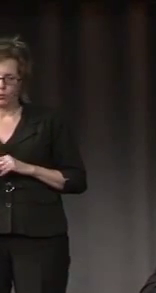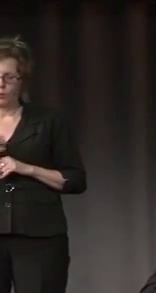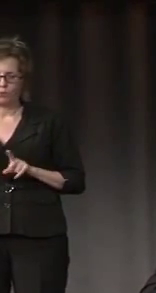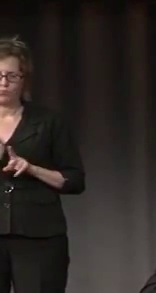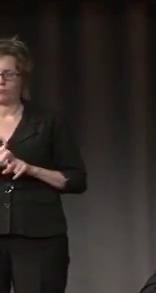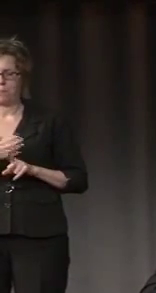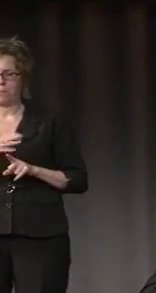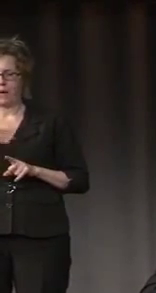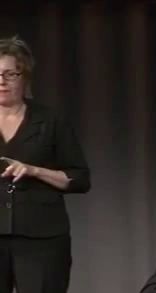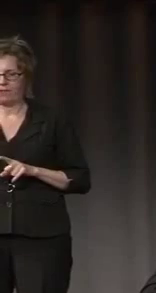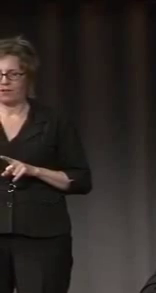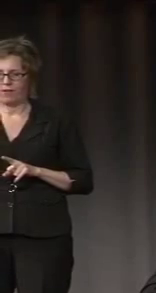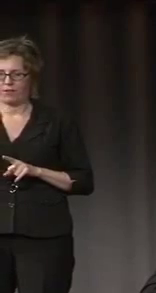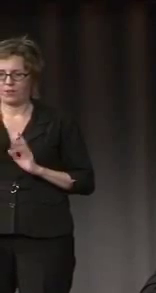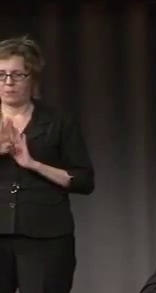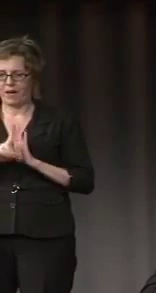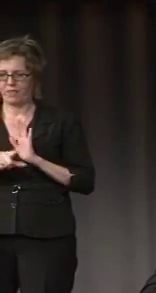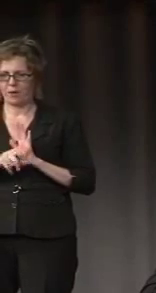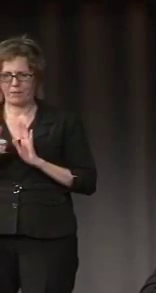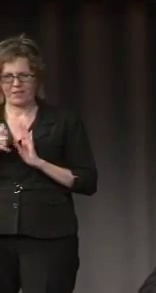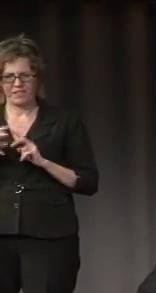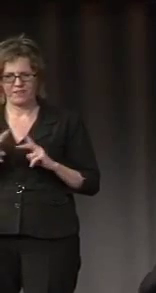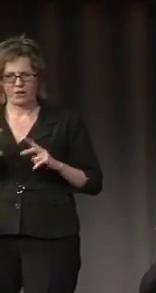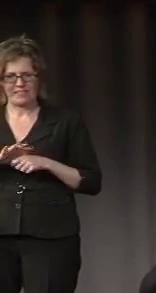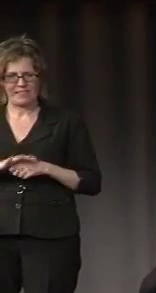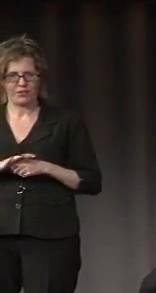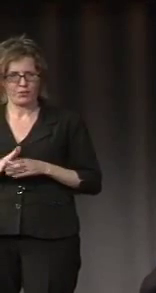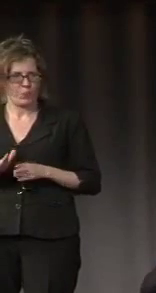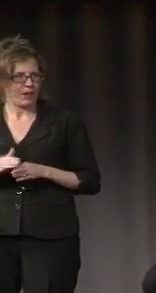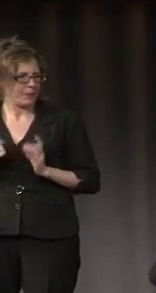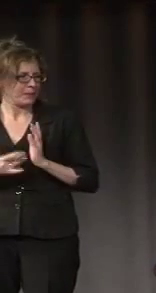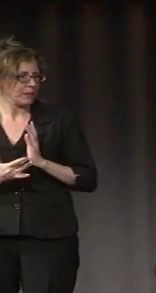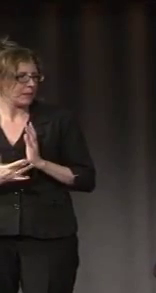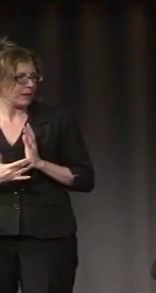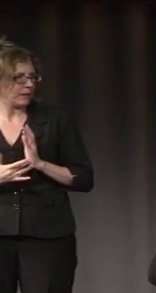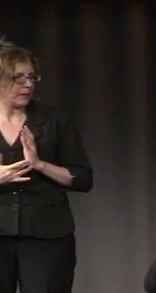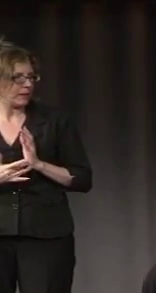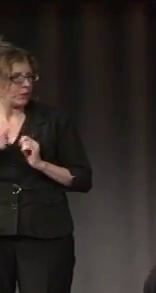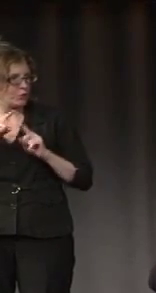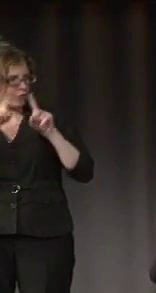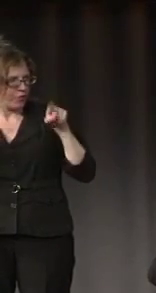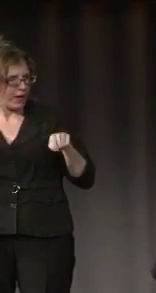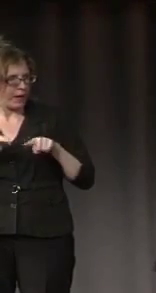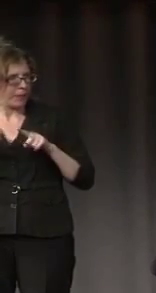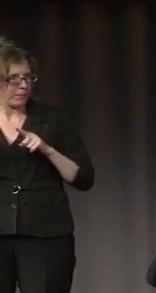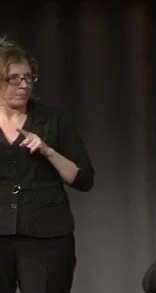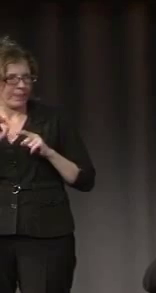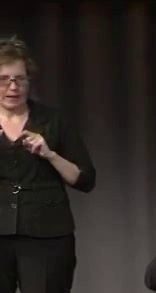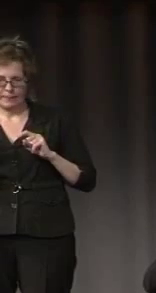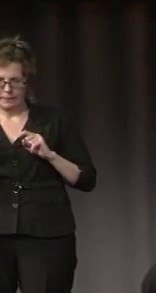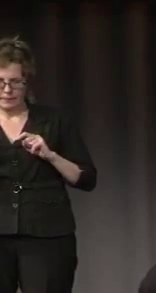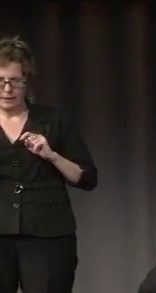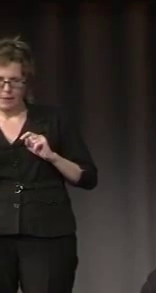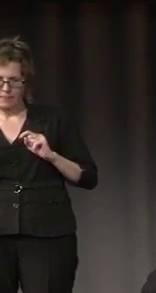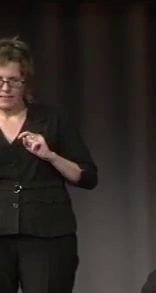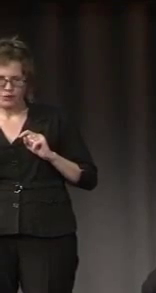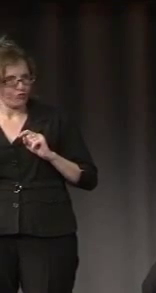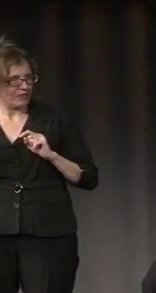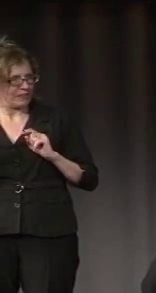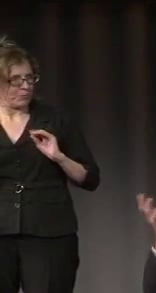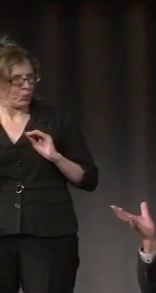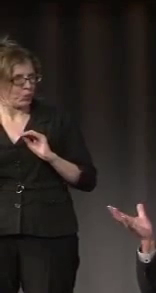philosophical background, because of course it's a very Kantian way. I mean, technically, that is, you frame the little pedestrian moving and the